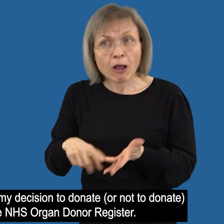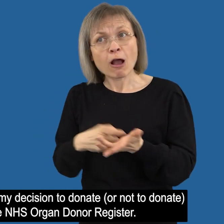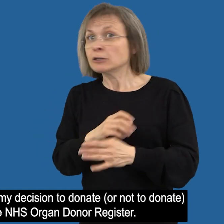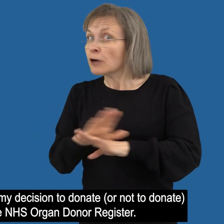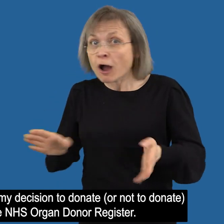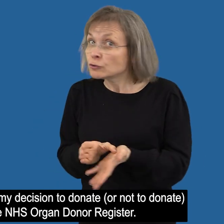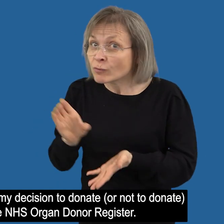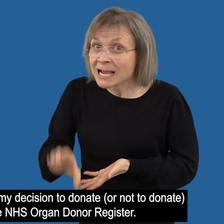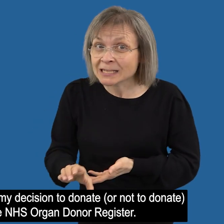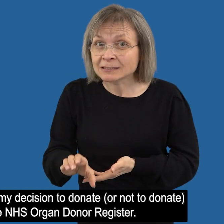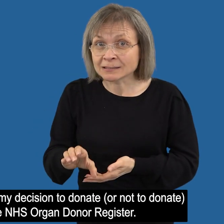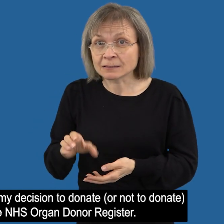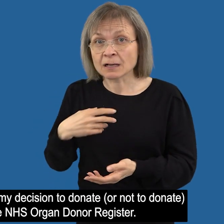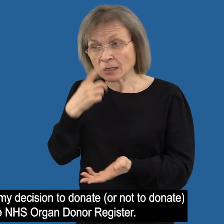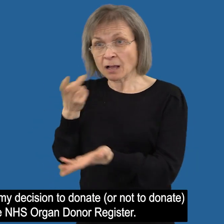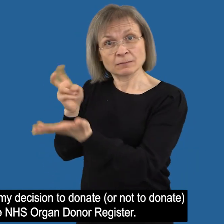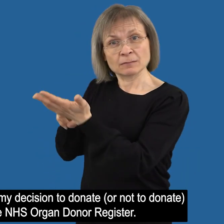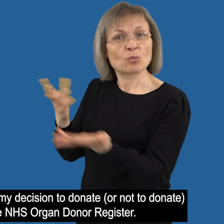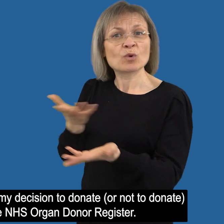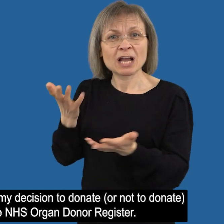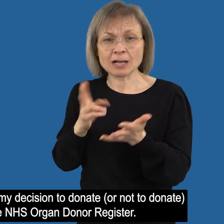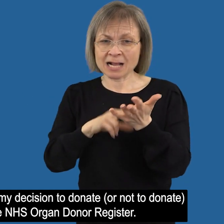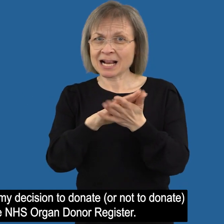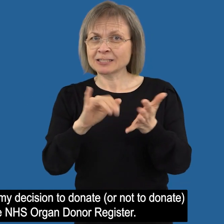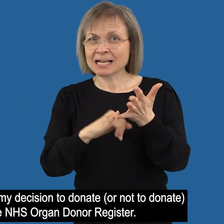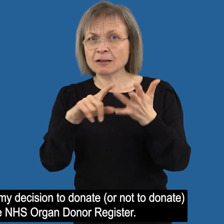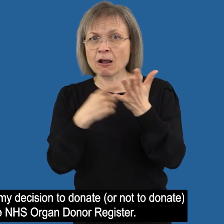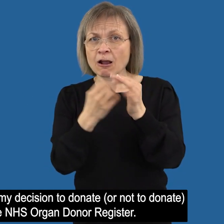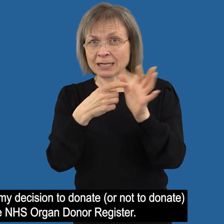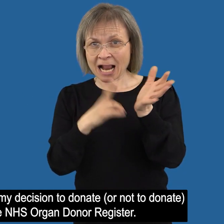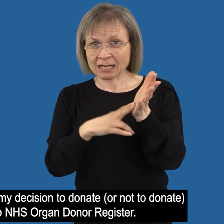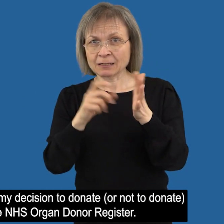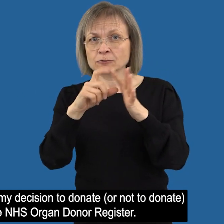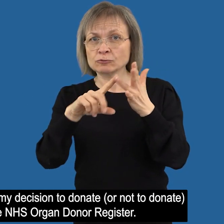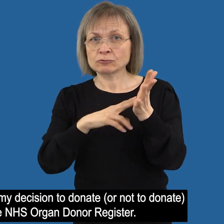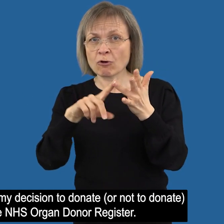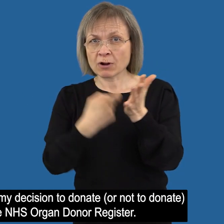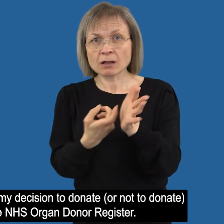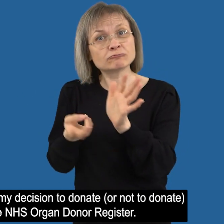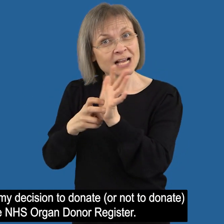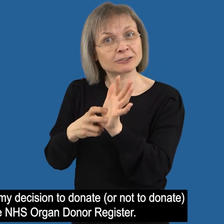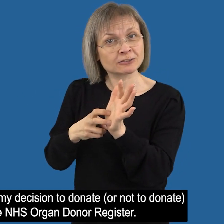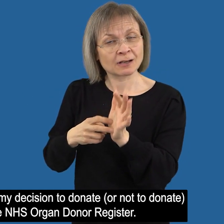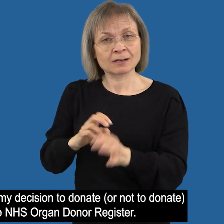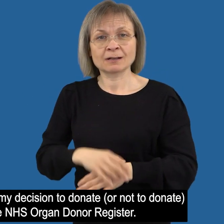I can register my decision to donate or not to donate on the NHS Organ Donor Register.